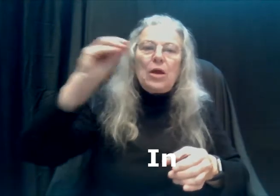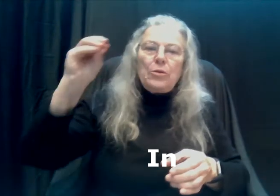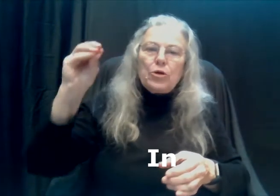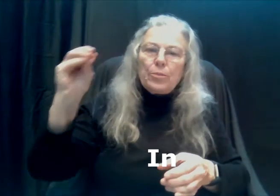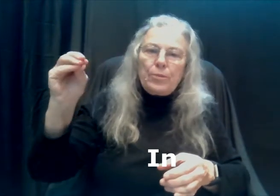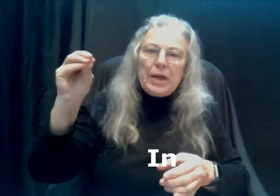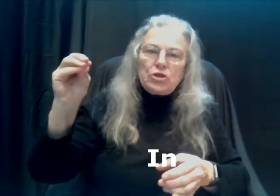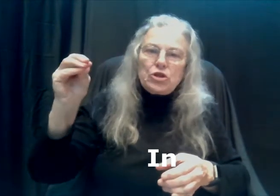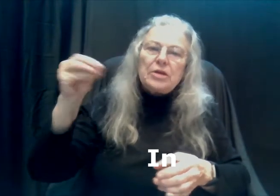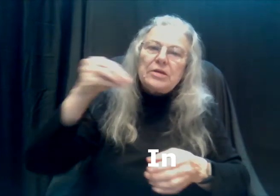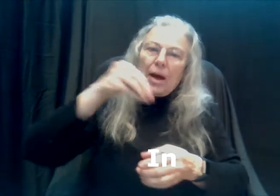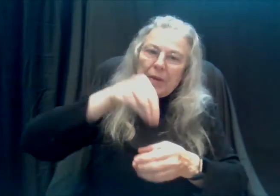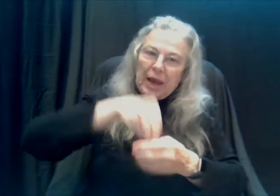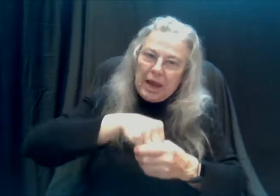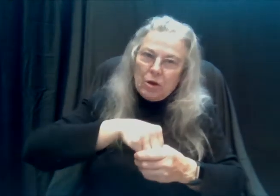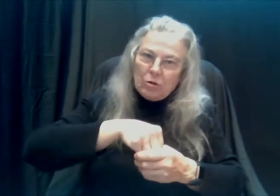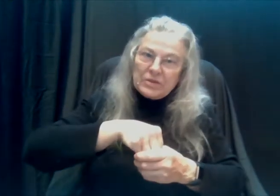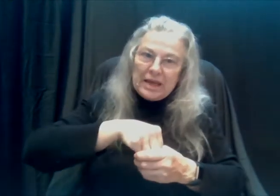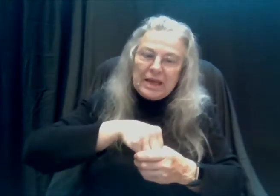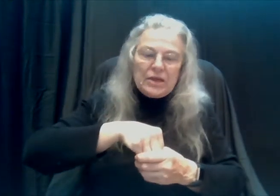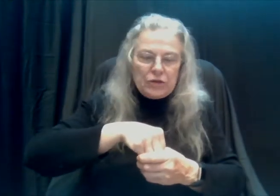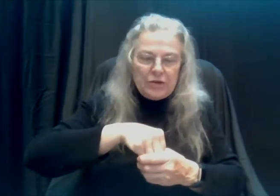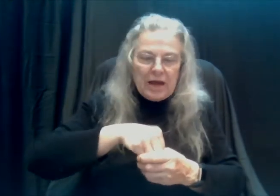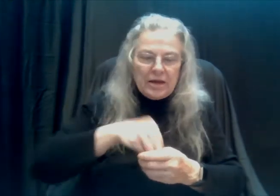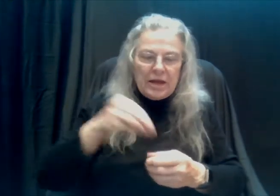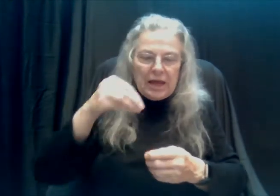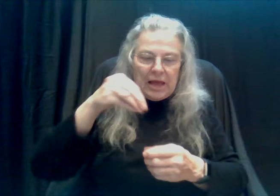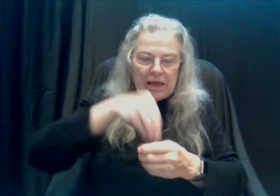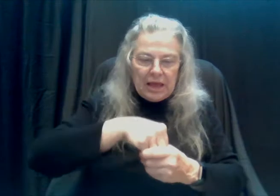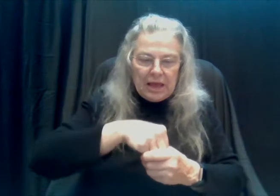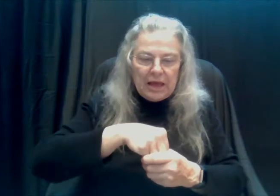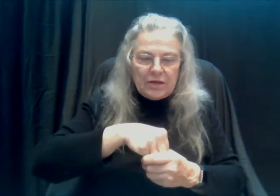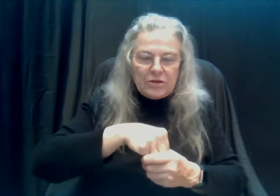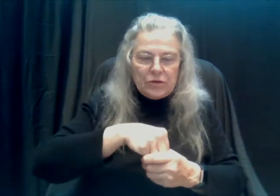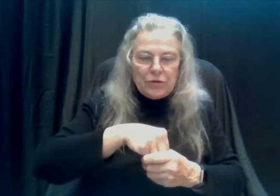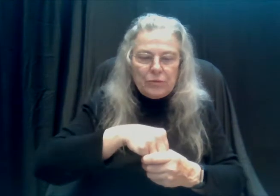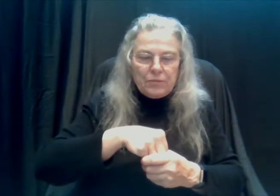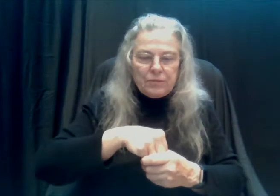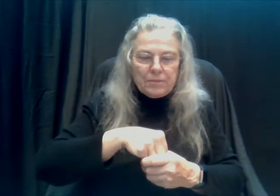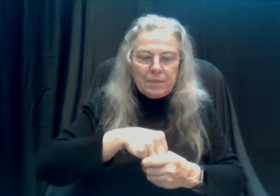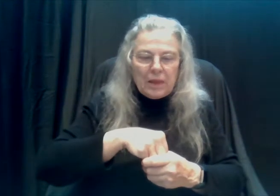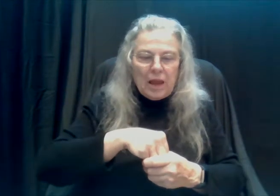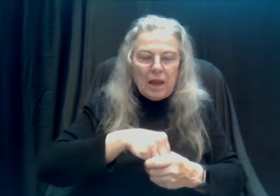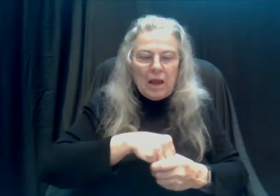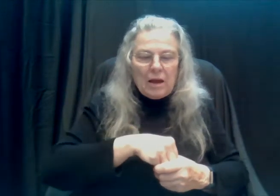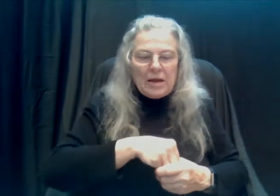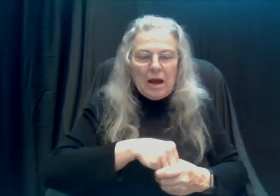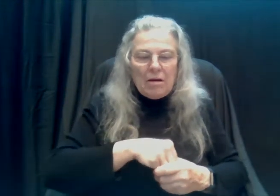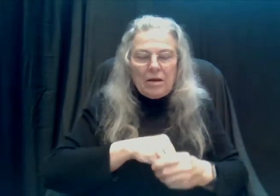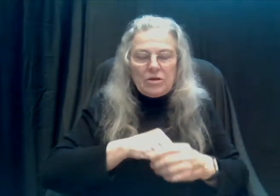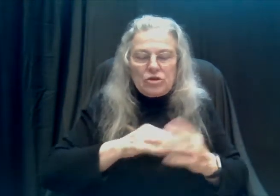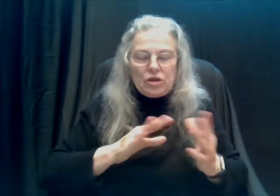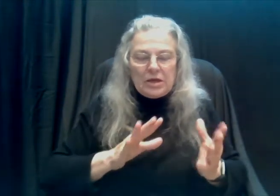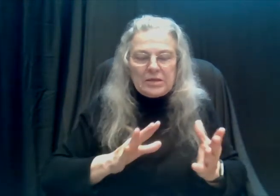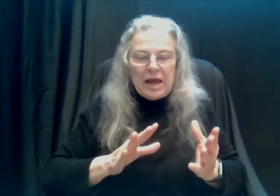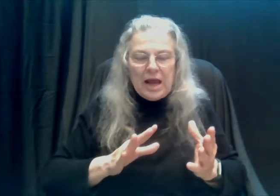Your pinched dominant hand goes into that. Into. Now, just as